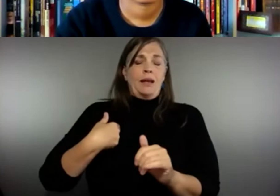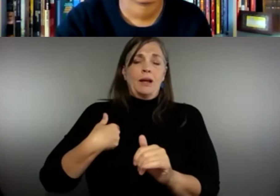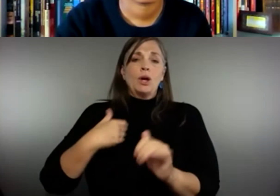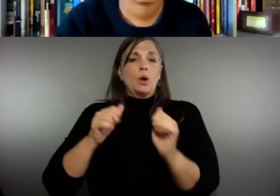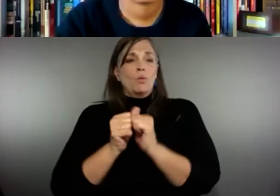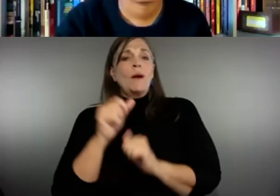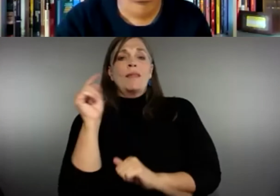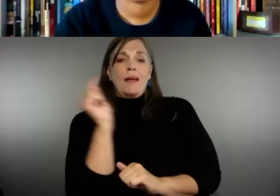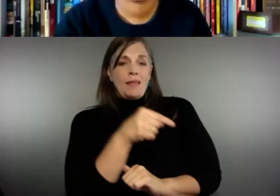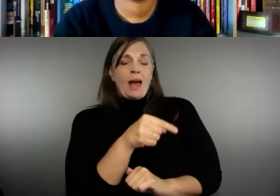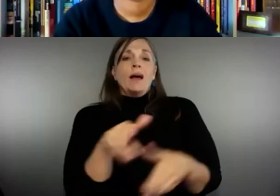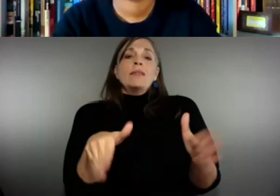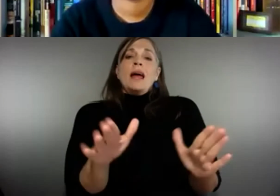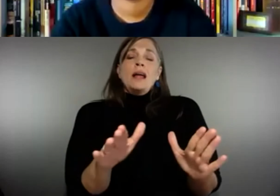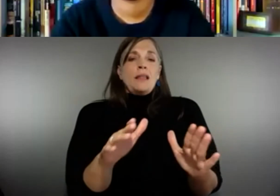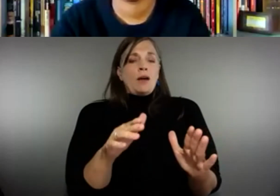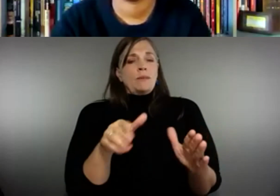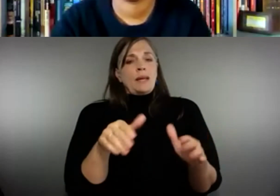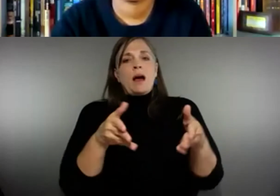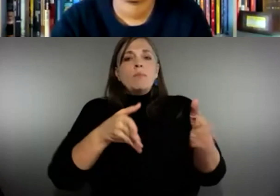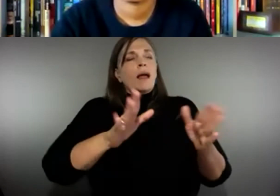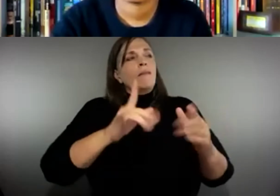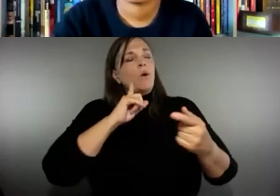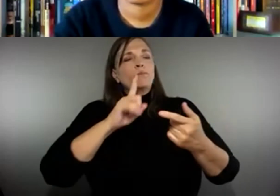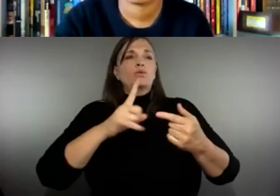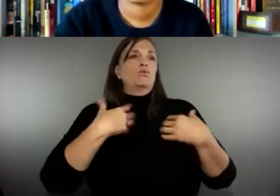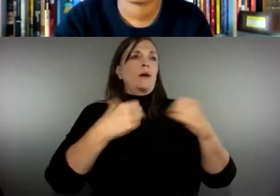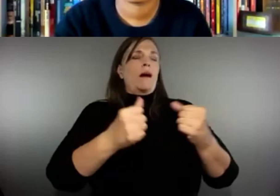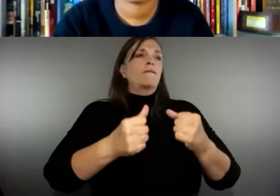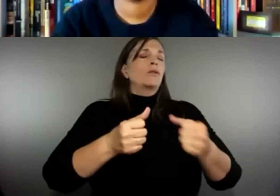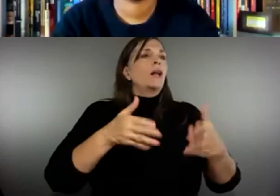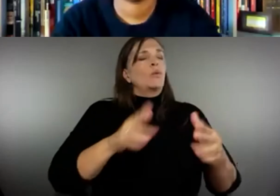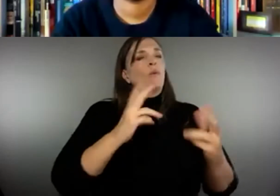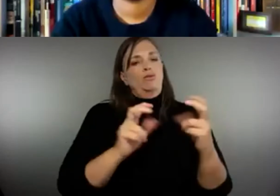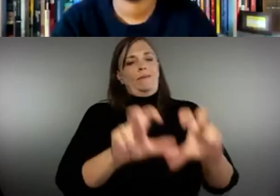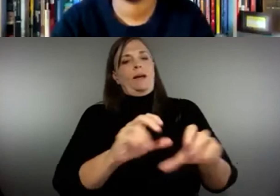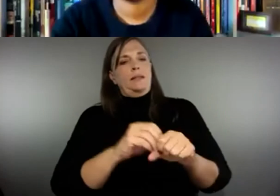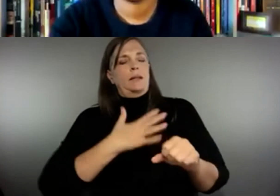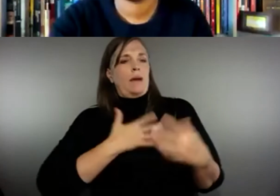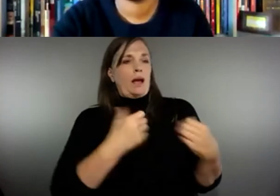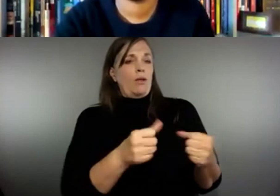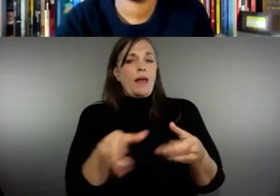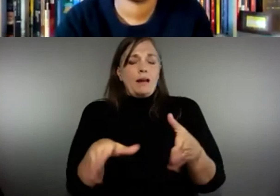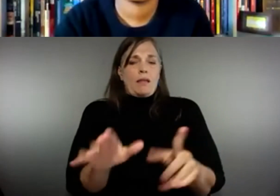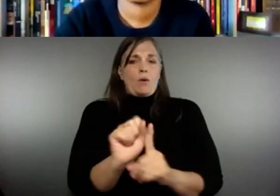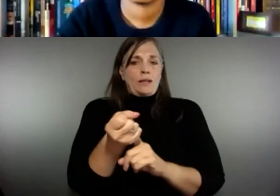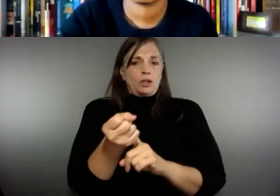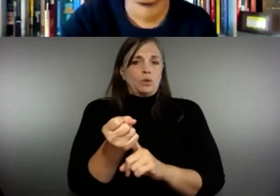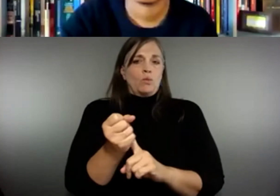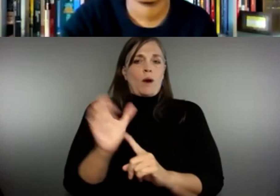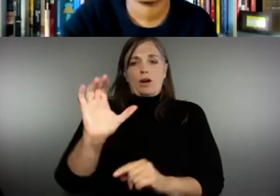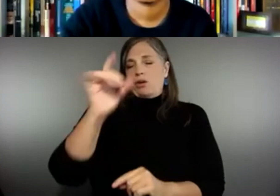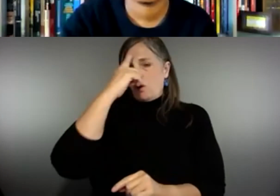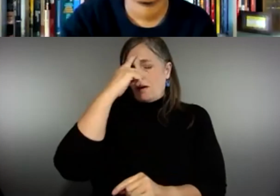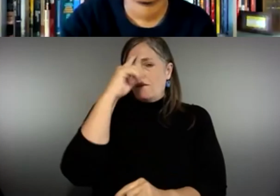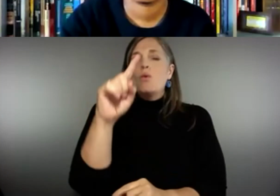recover and to reinvest in my health in addition to help me look for affordable housing on my own so it's very